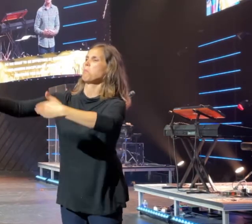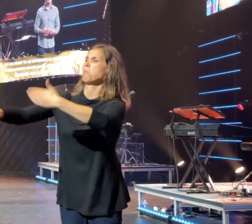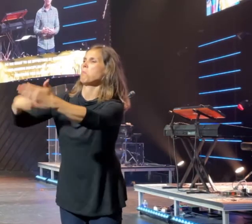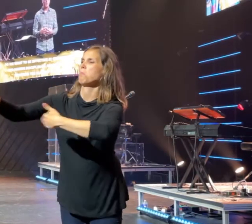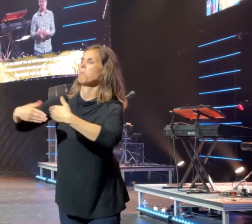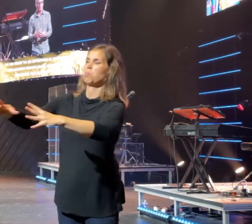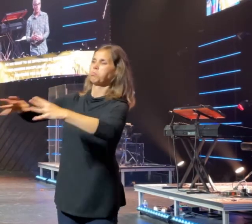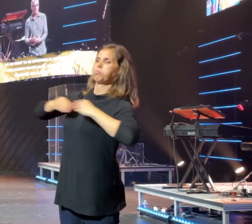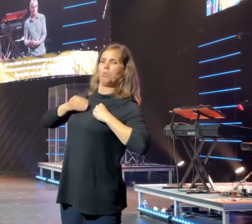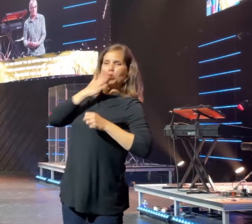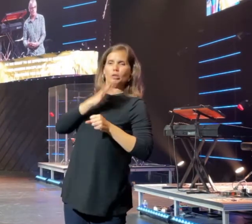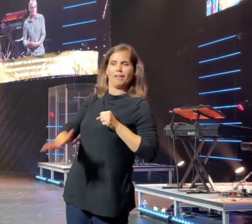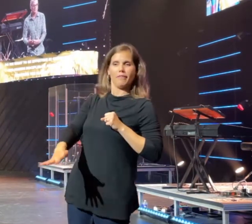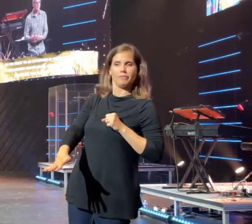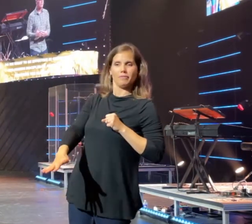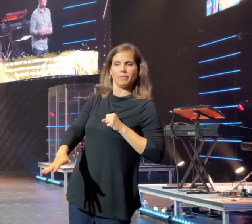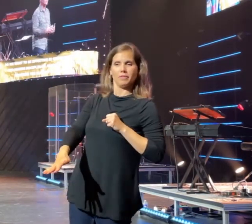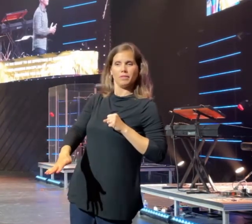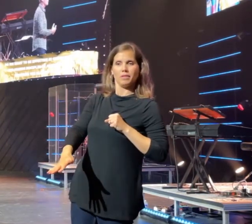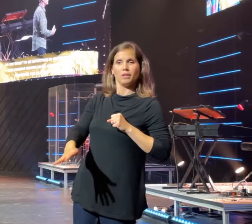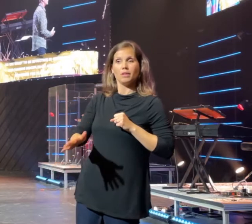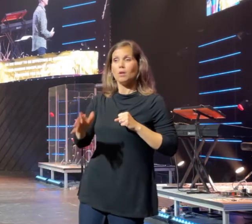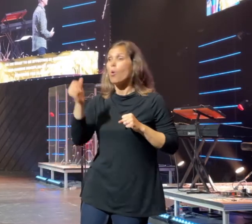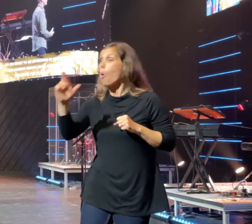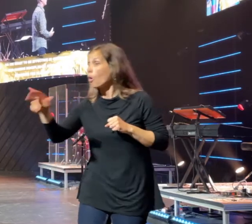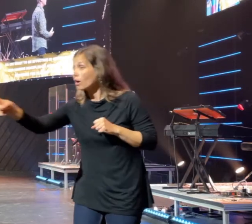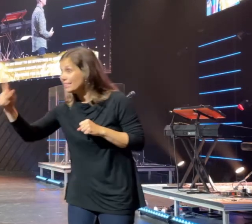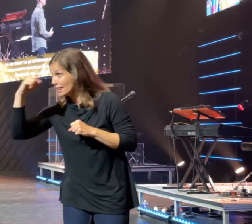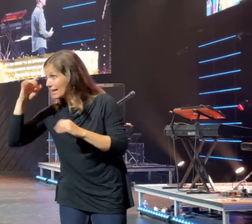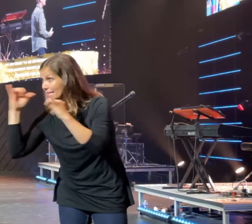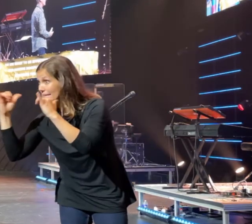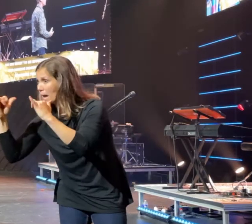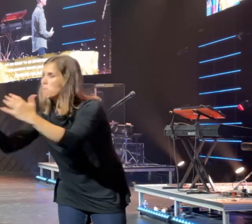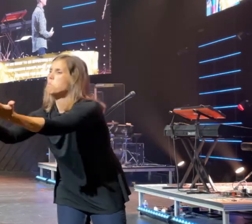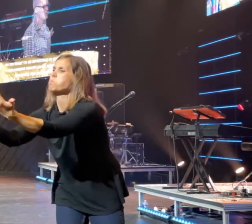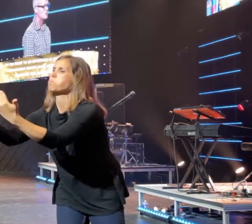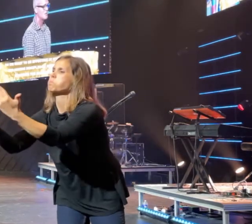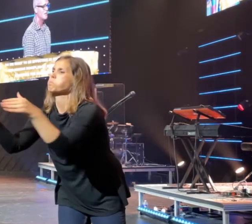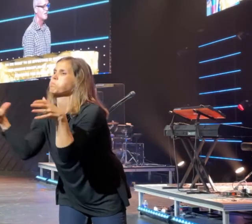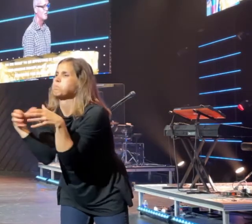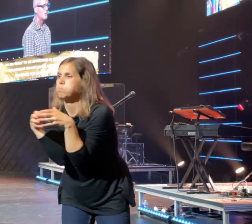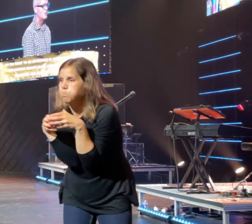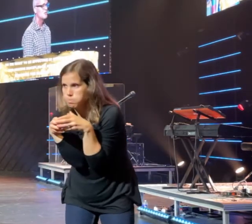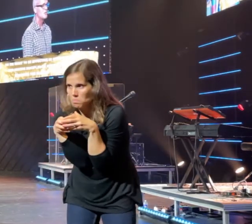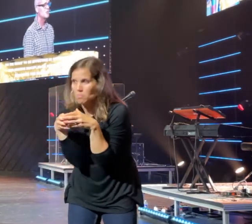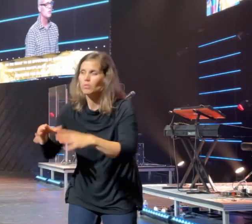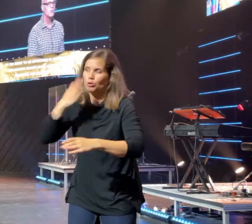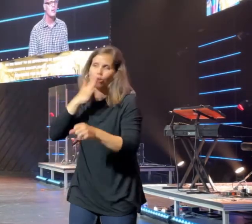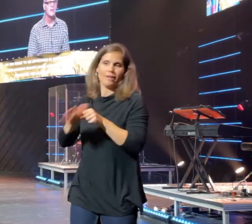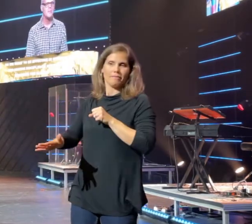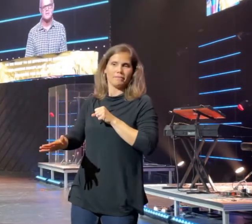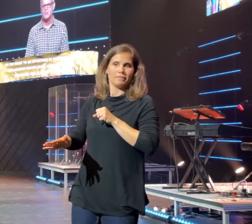the people who maybe already are Christians or they already share a point of view? Because this is what the early church did. The early church